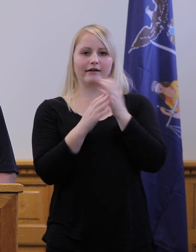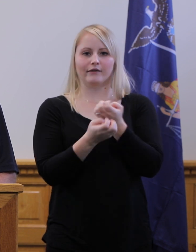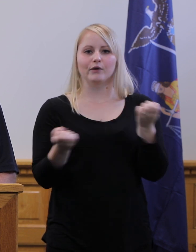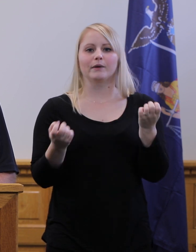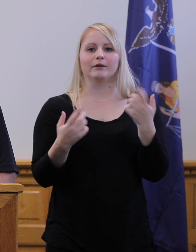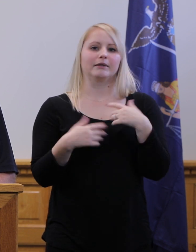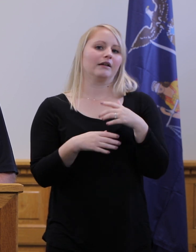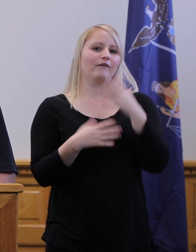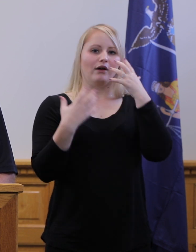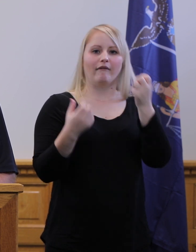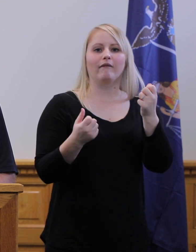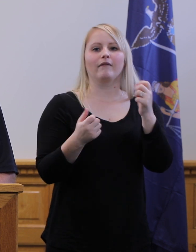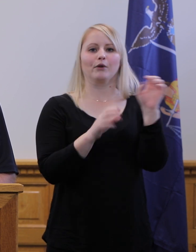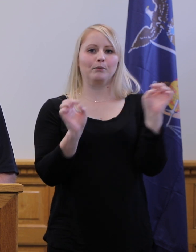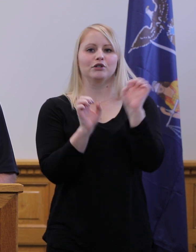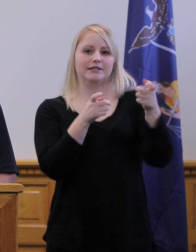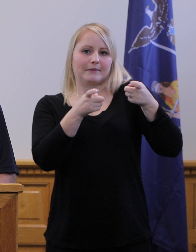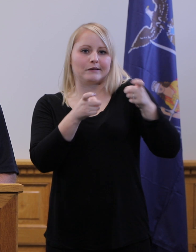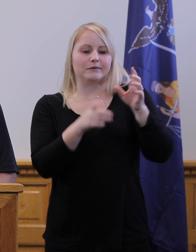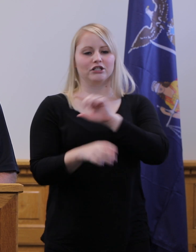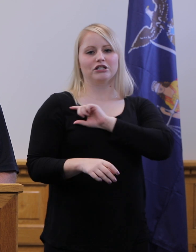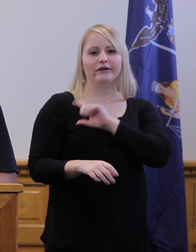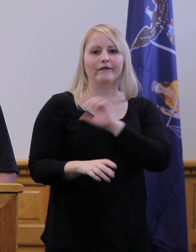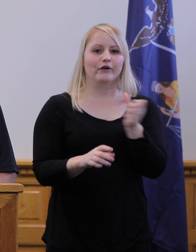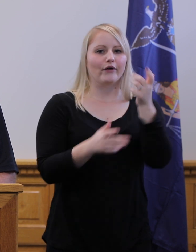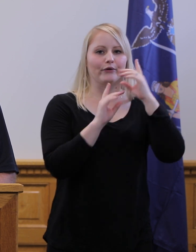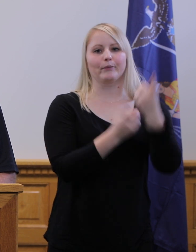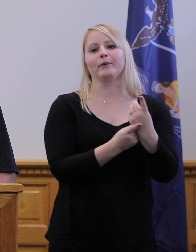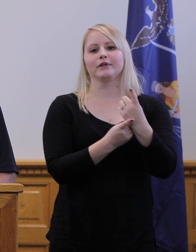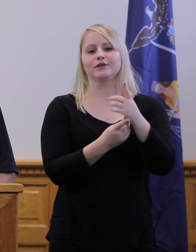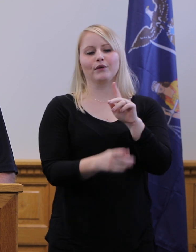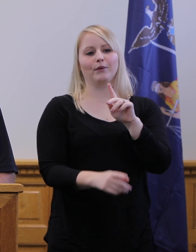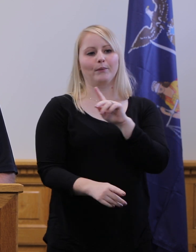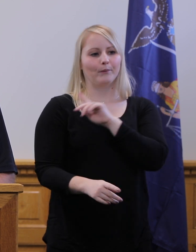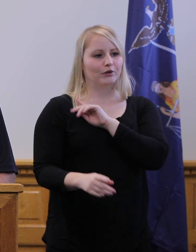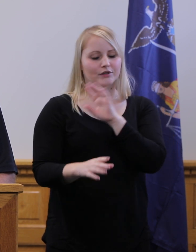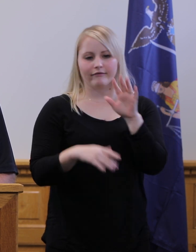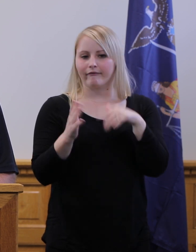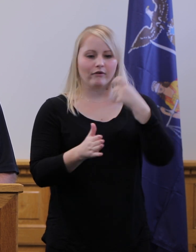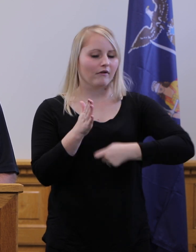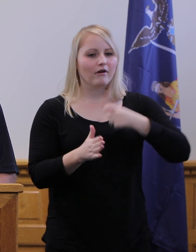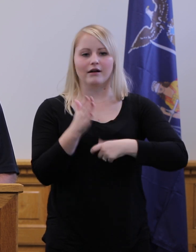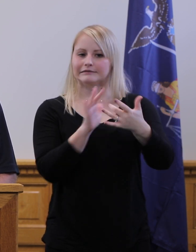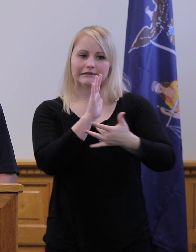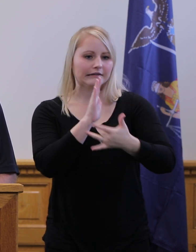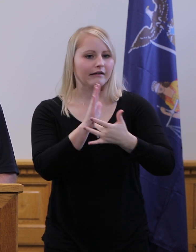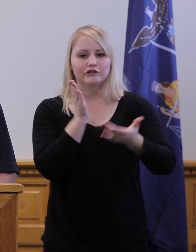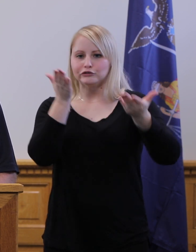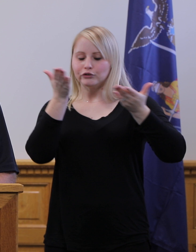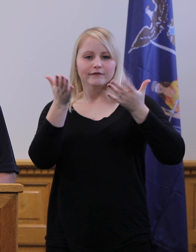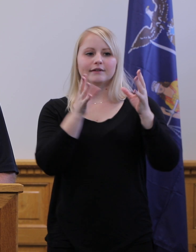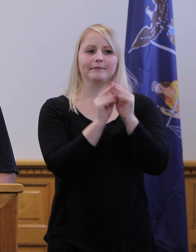information, emergency management, sheriff, and other departments, personnel costs, technology for remote work, services and